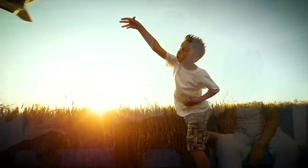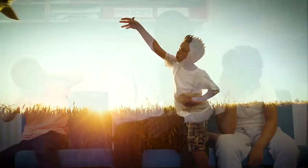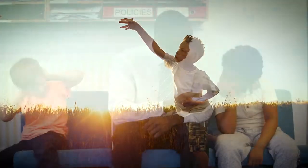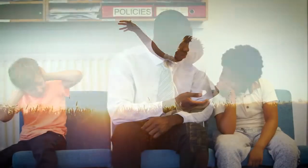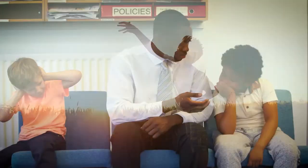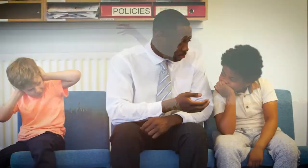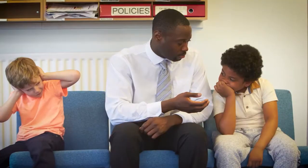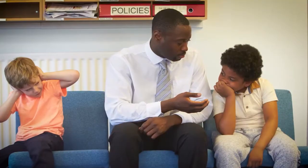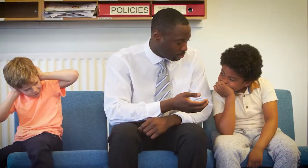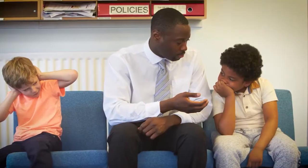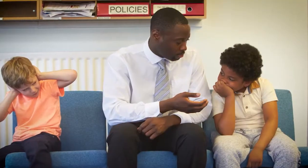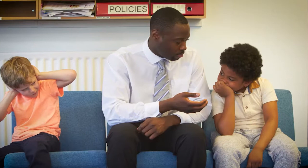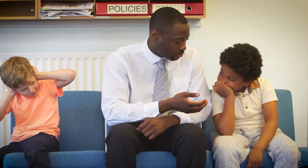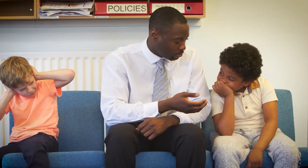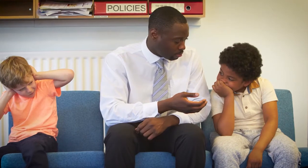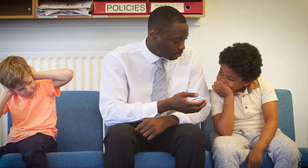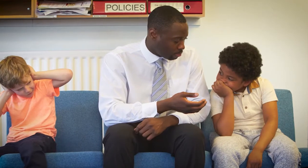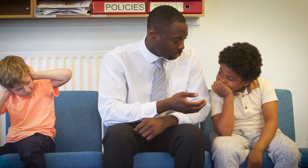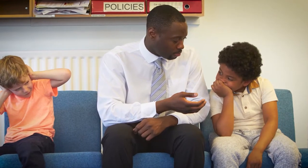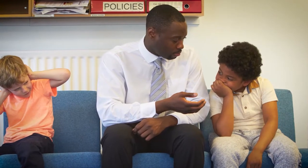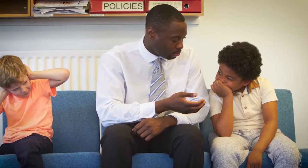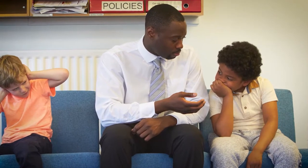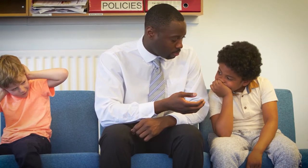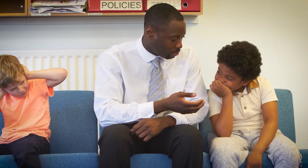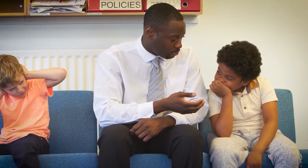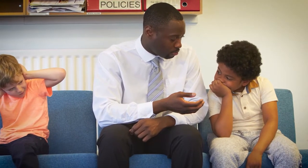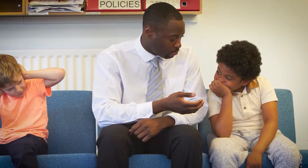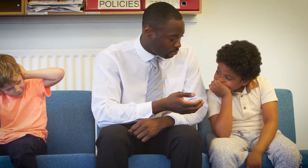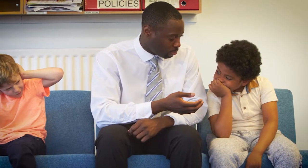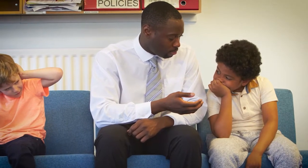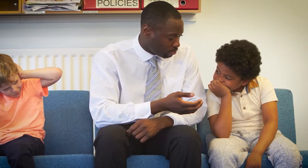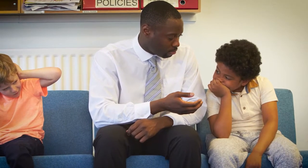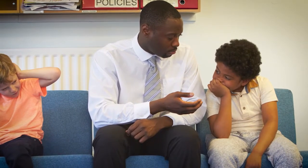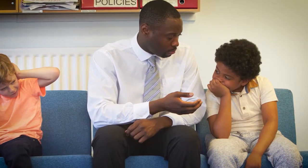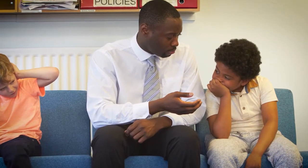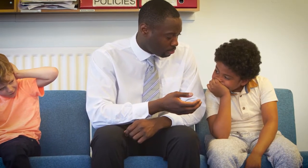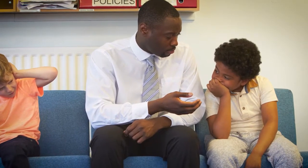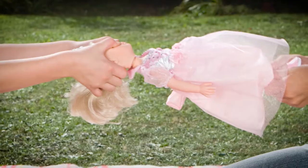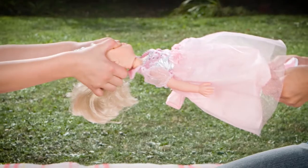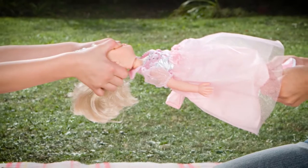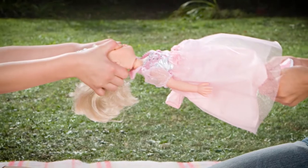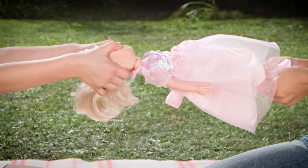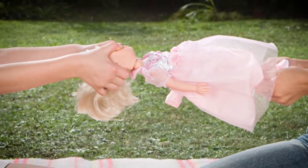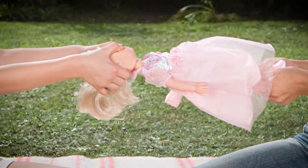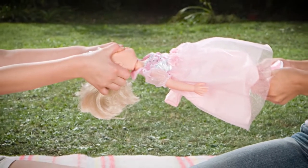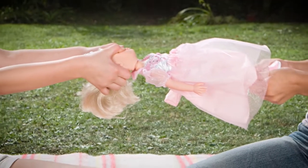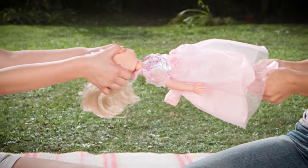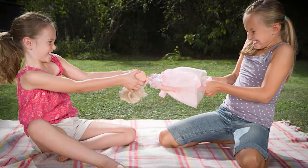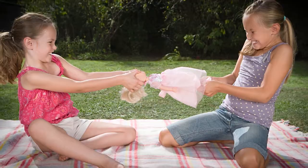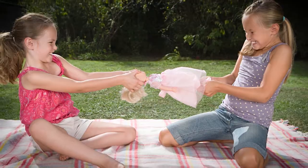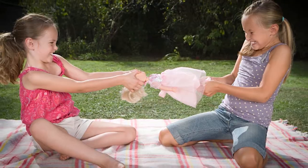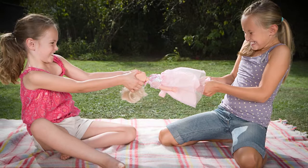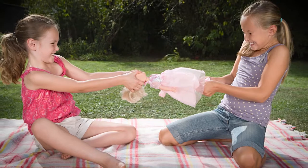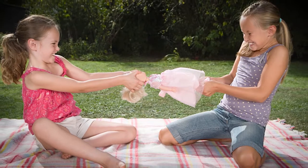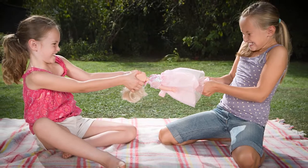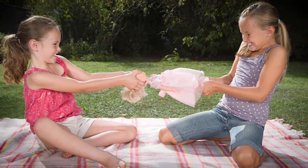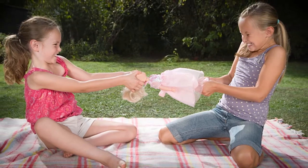You've probably got some stuff in your life that ties you up in knots. You and your friends might not get